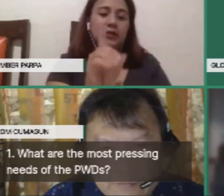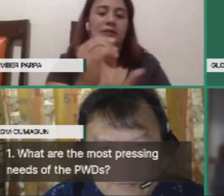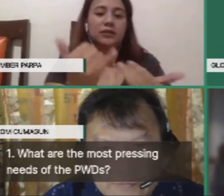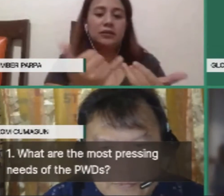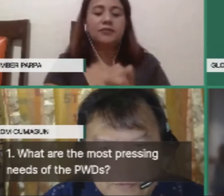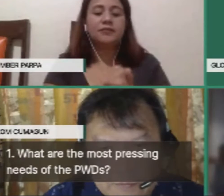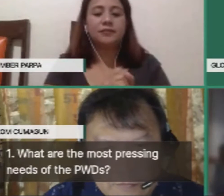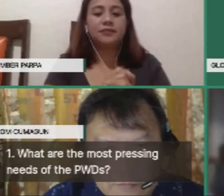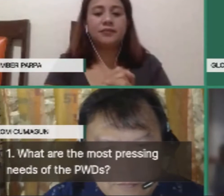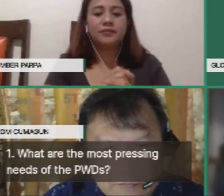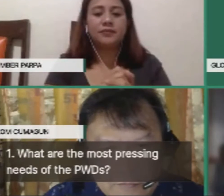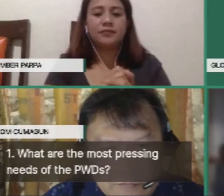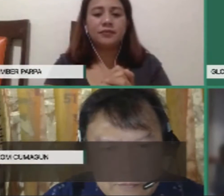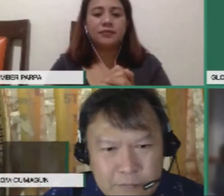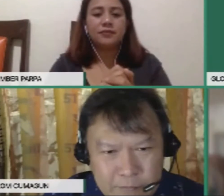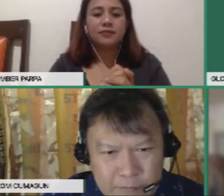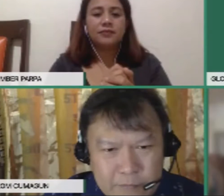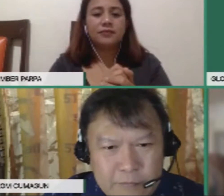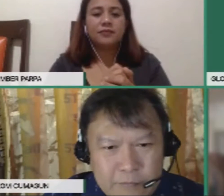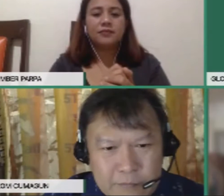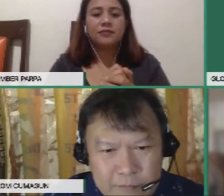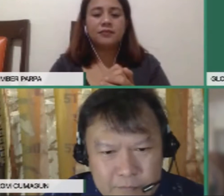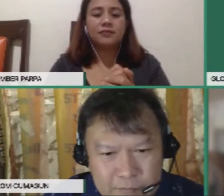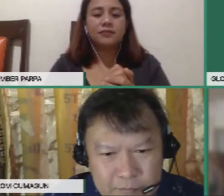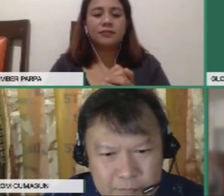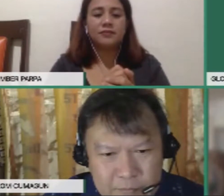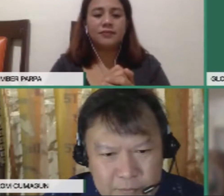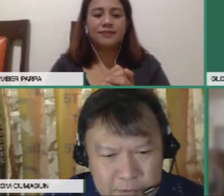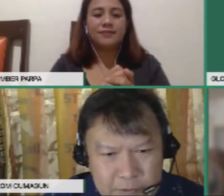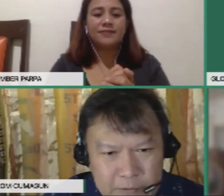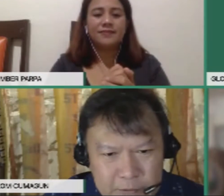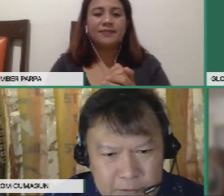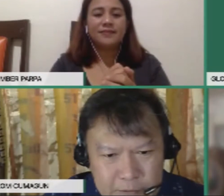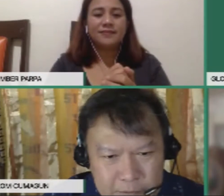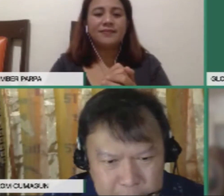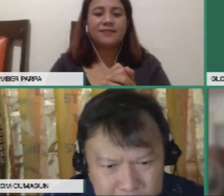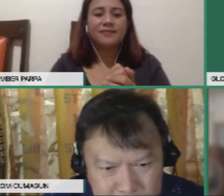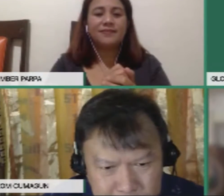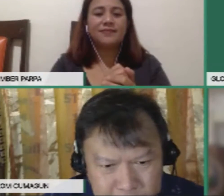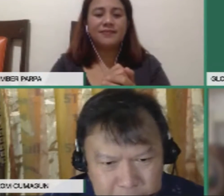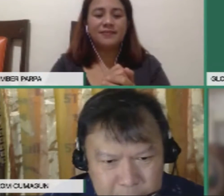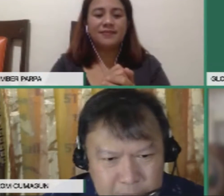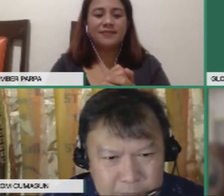very nice question. Yes. Yes, what a very nice question.